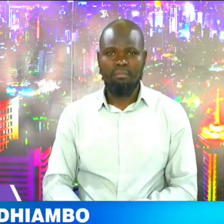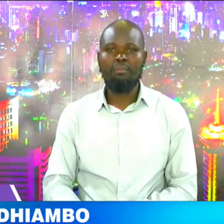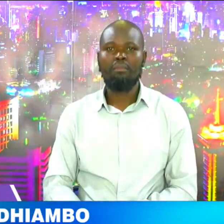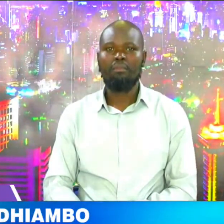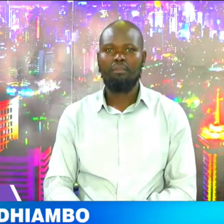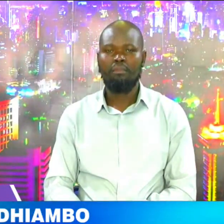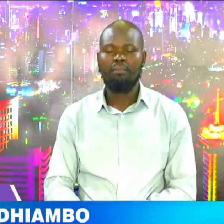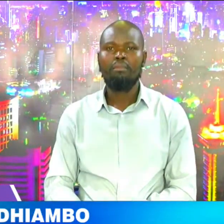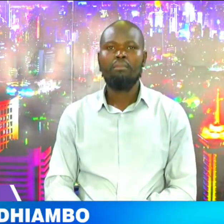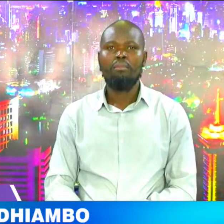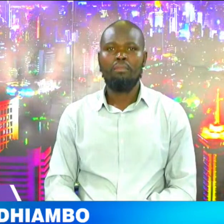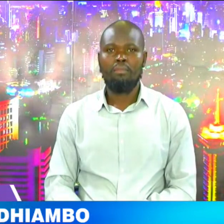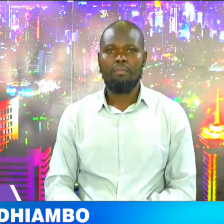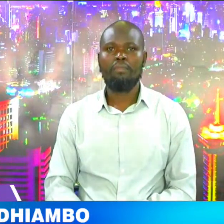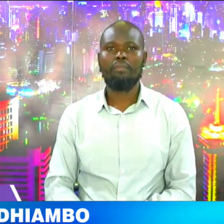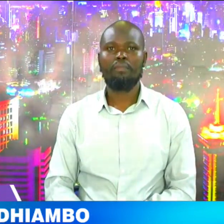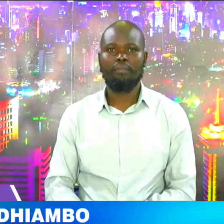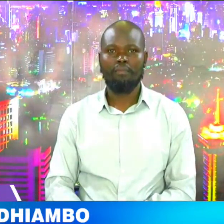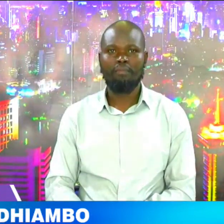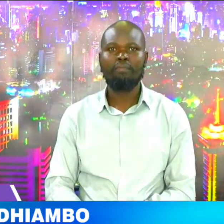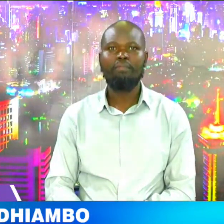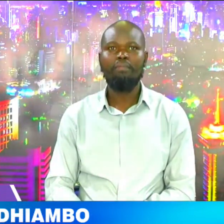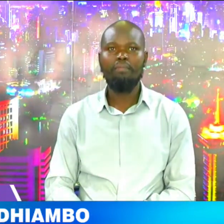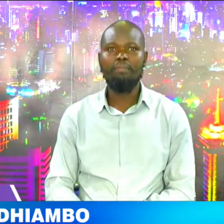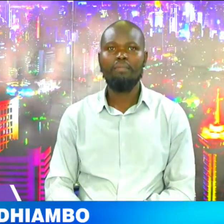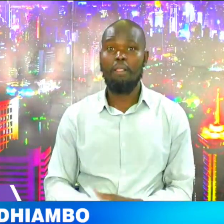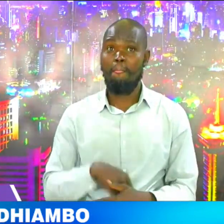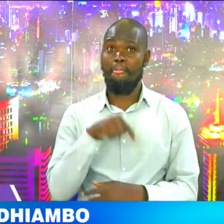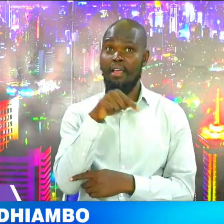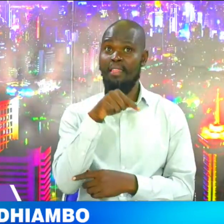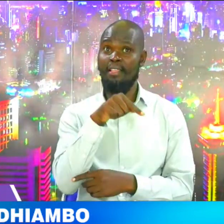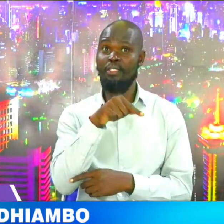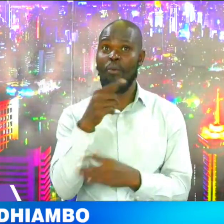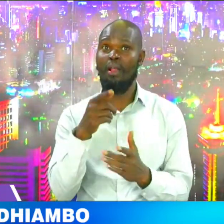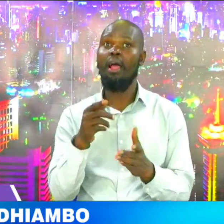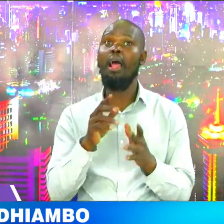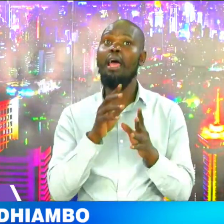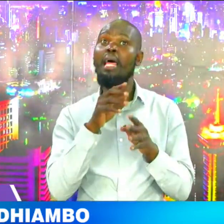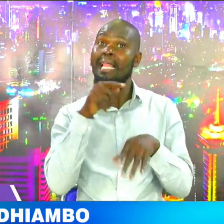full general and named to head the military.